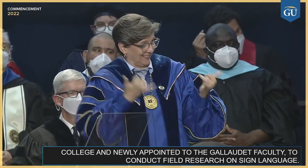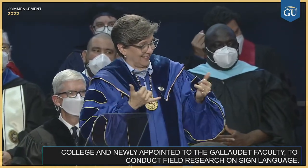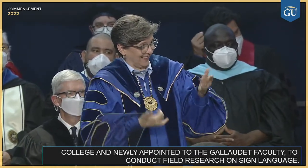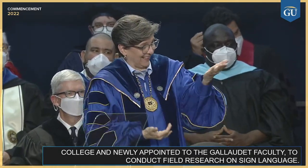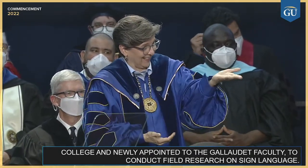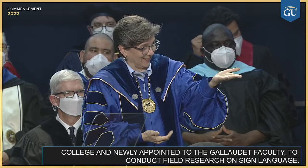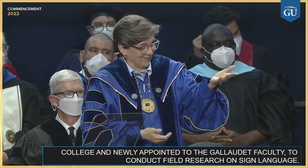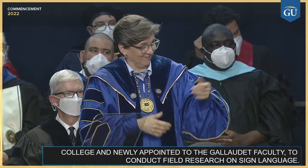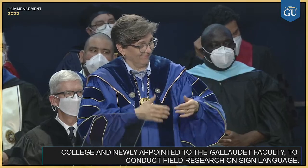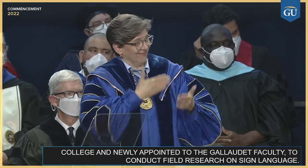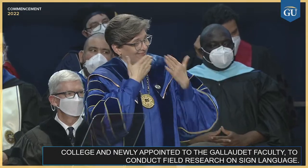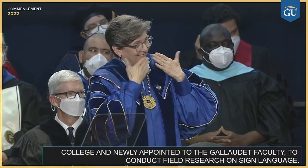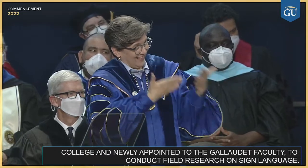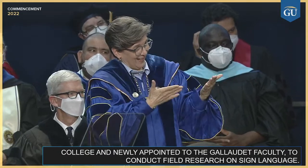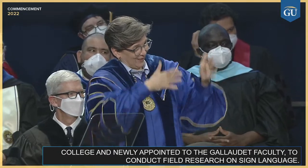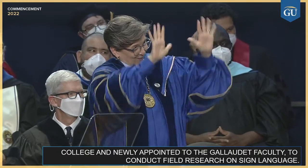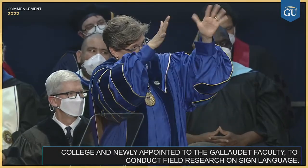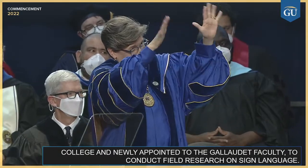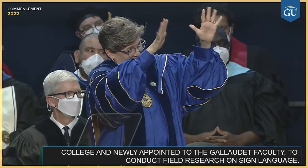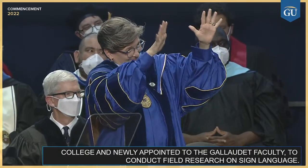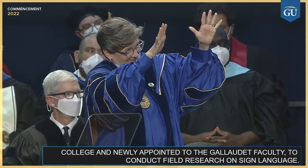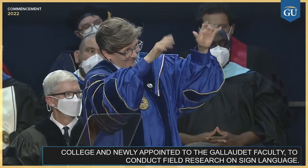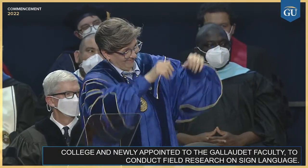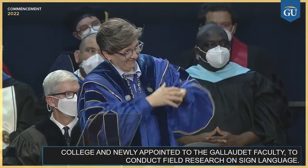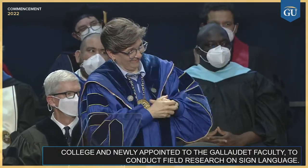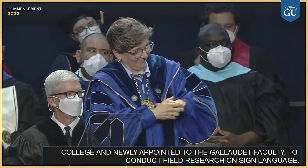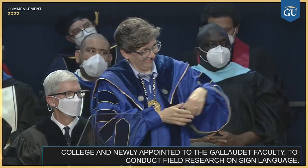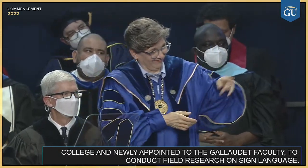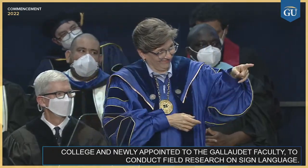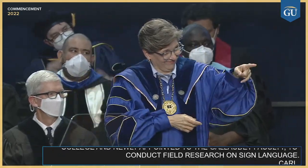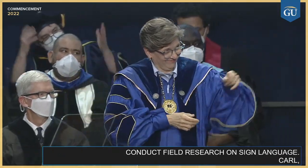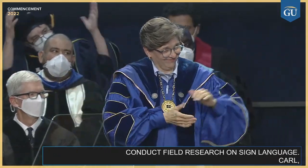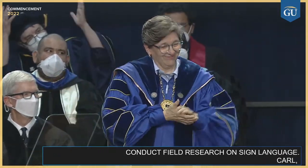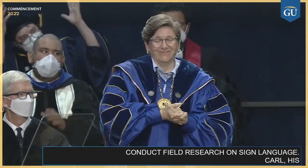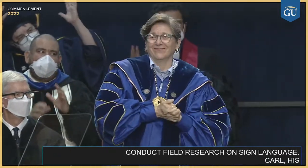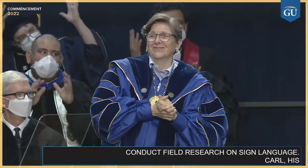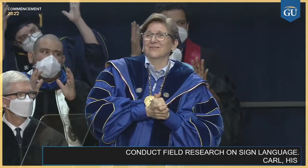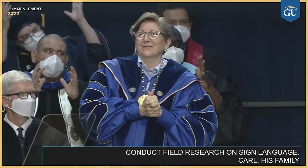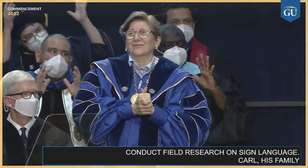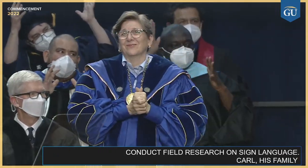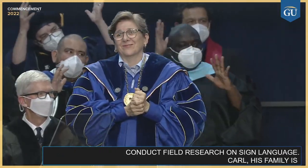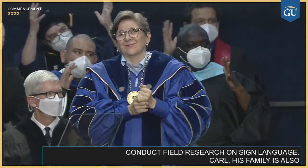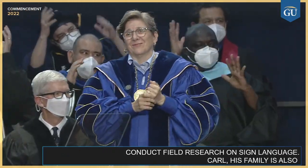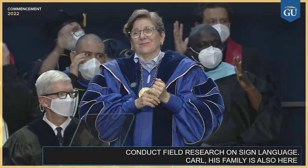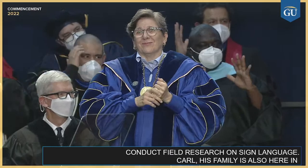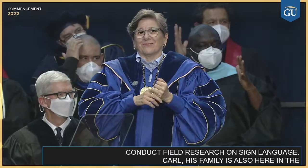Carl's family is also here in the crowd joining us today. Thank you for being here.